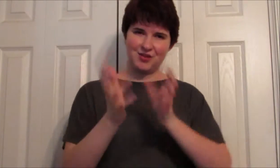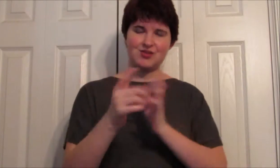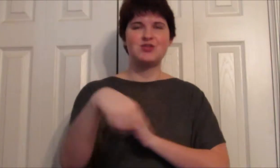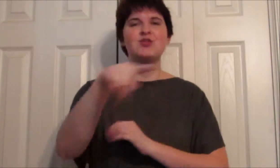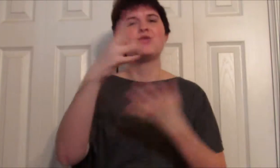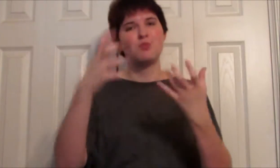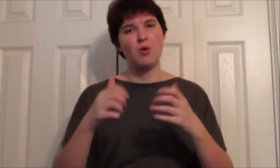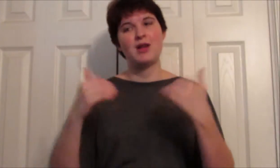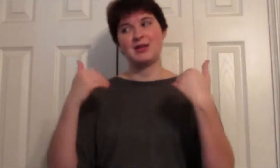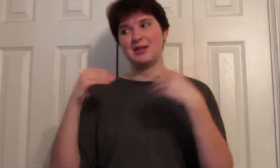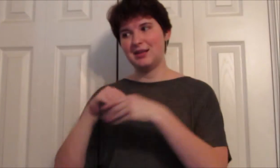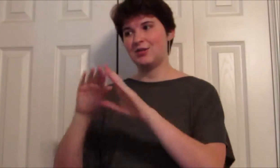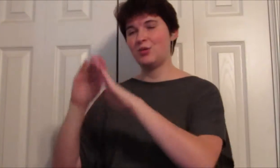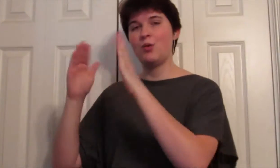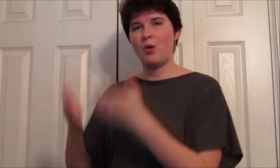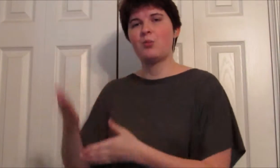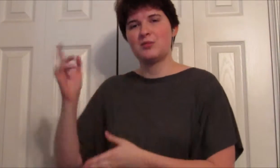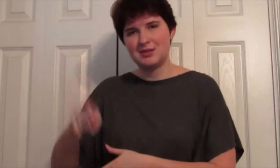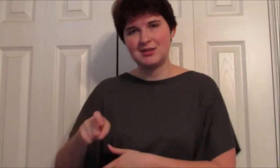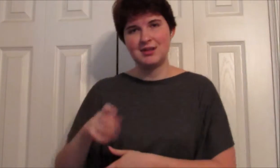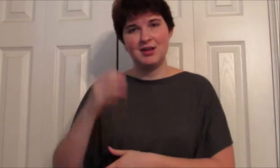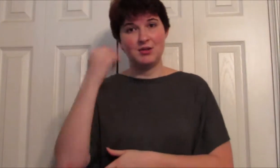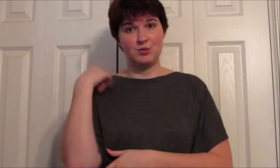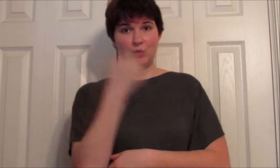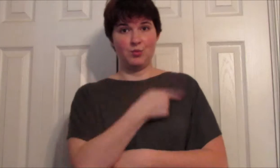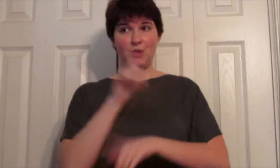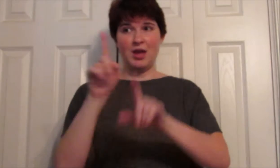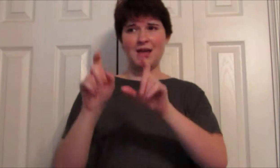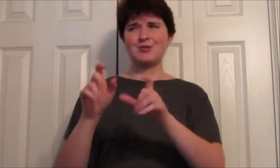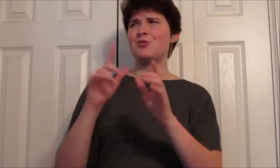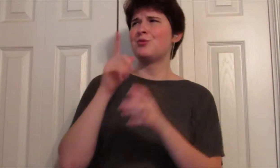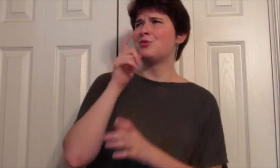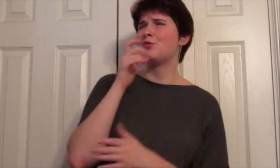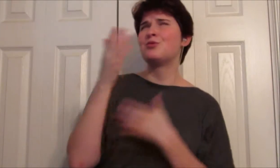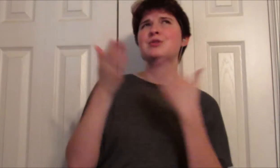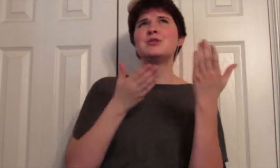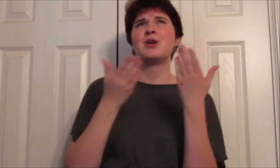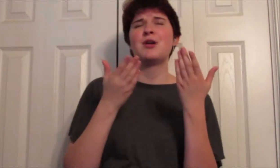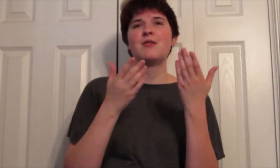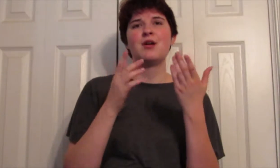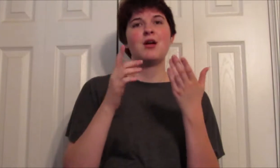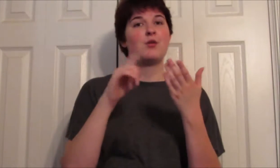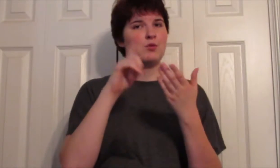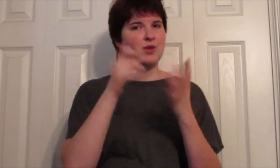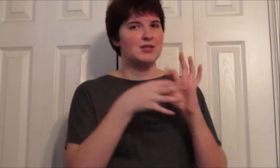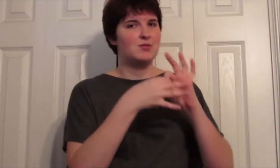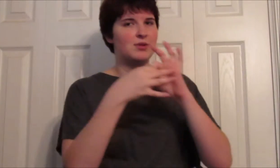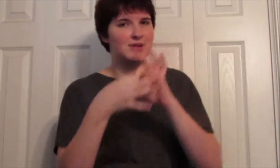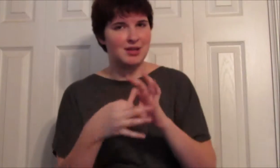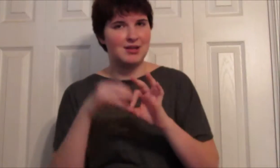conversation you want to be having in your homes. Because when we ask, who will we serve? The question behind that